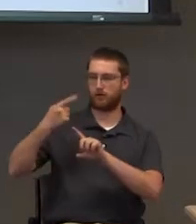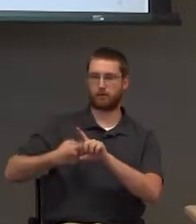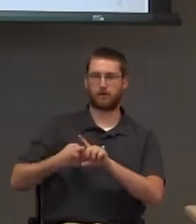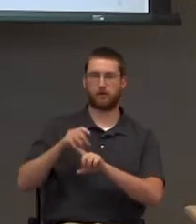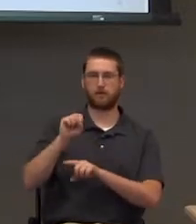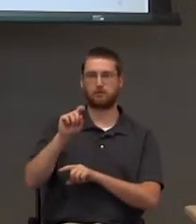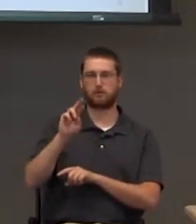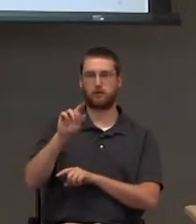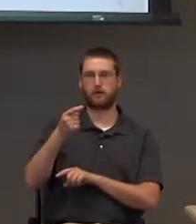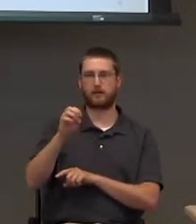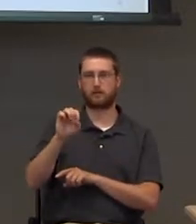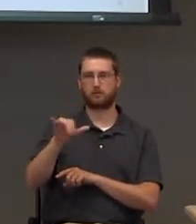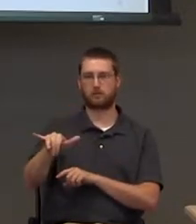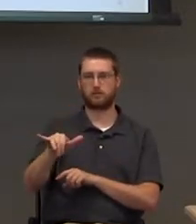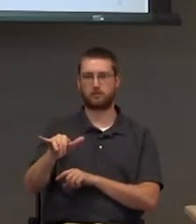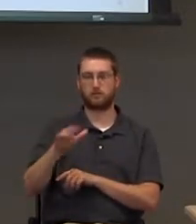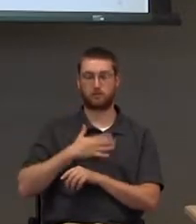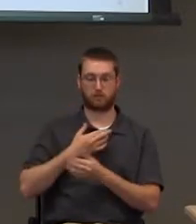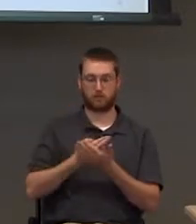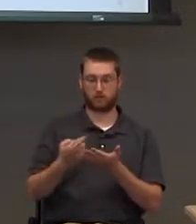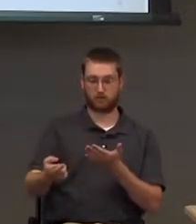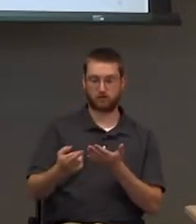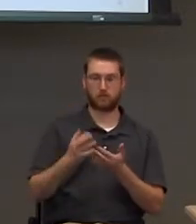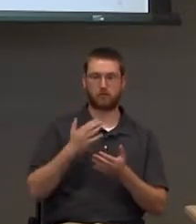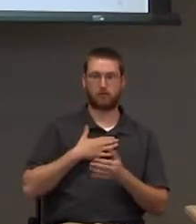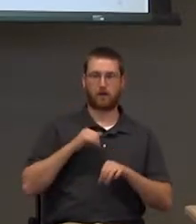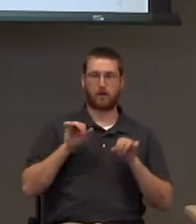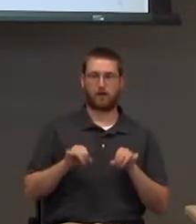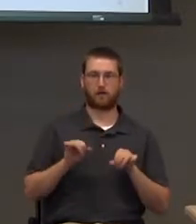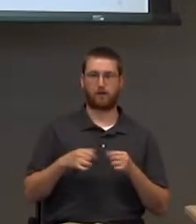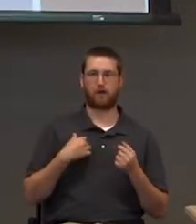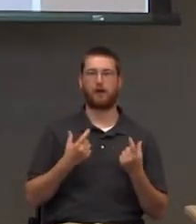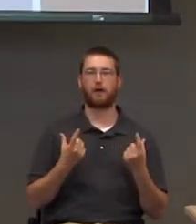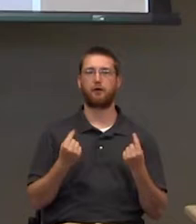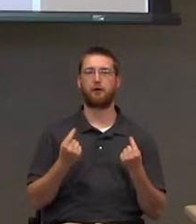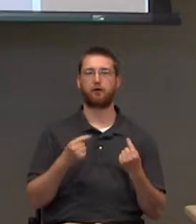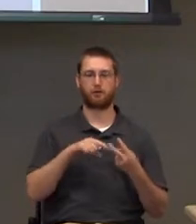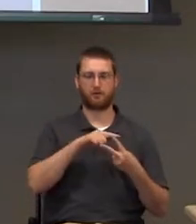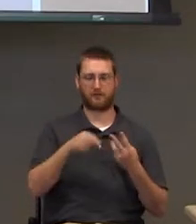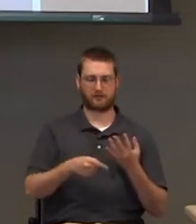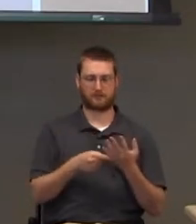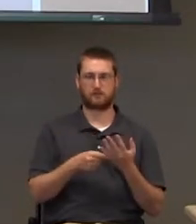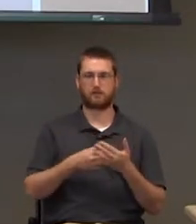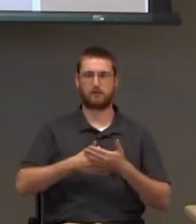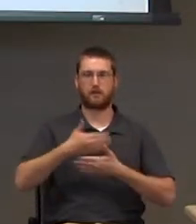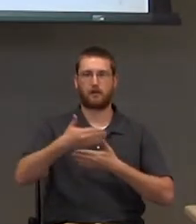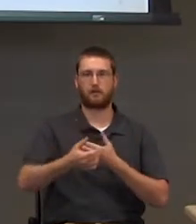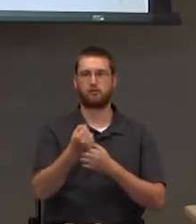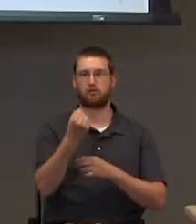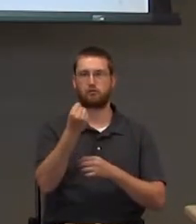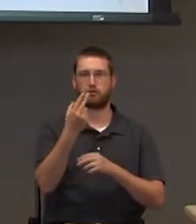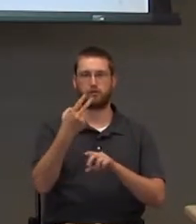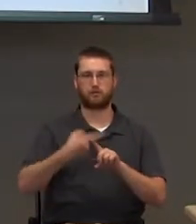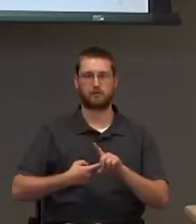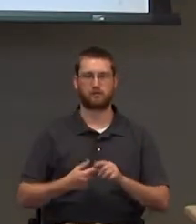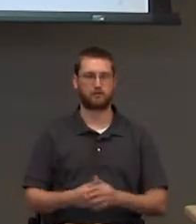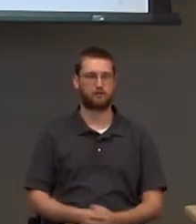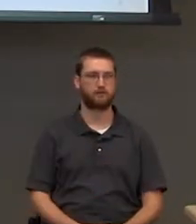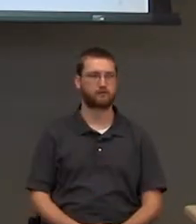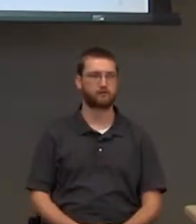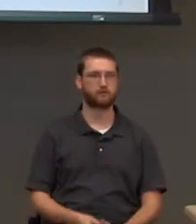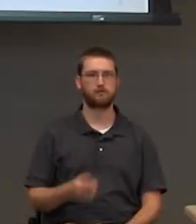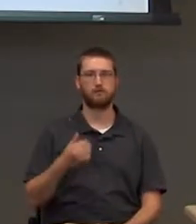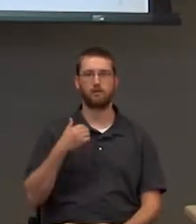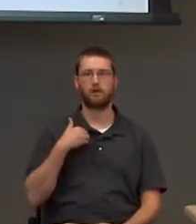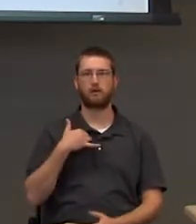said, okay, if those are my resources and that's my capacity, what would I do with that over the next 12 months? So I